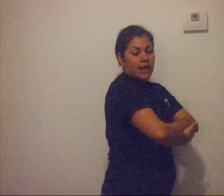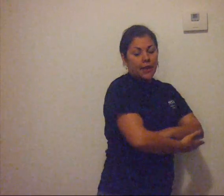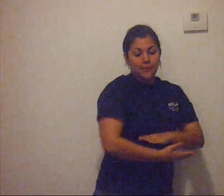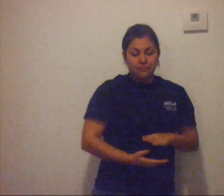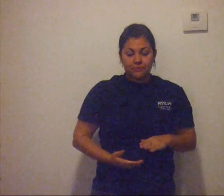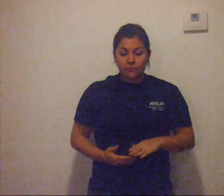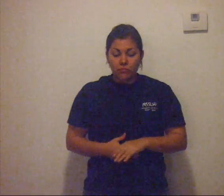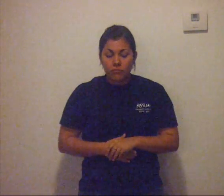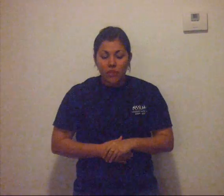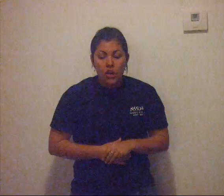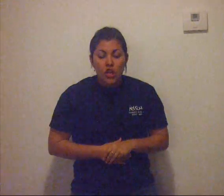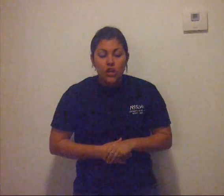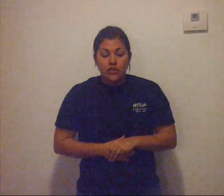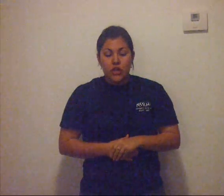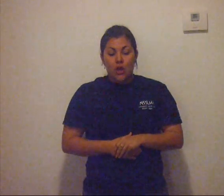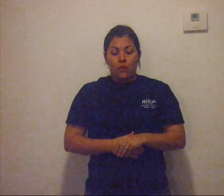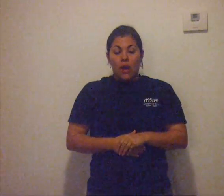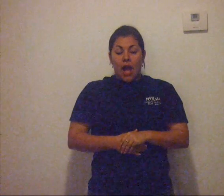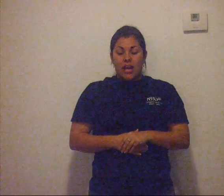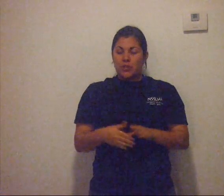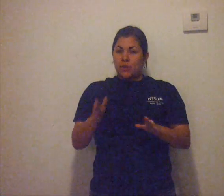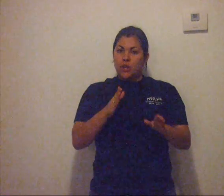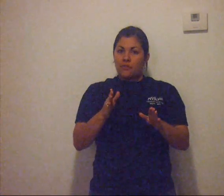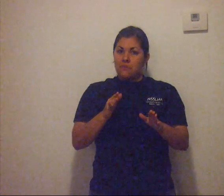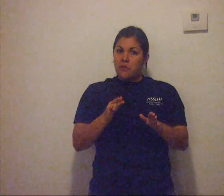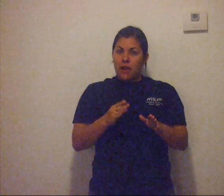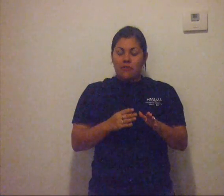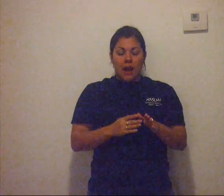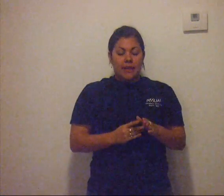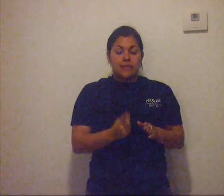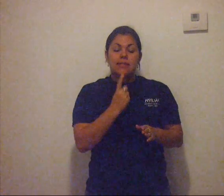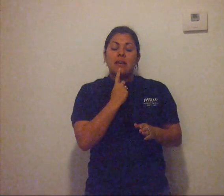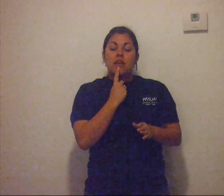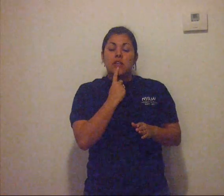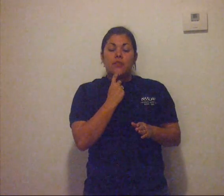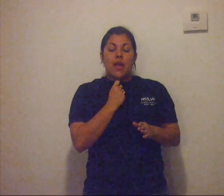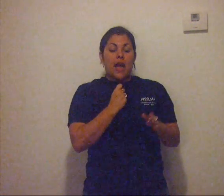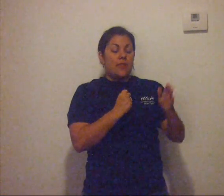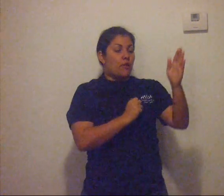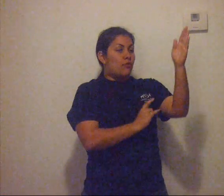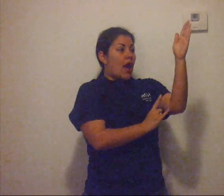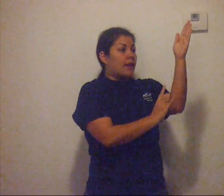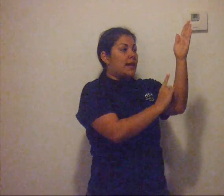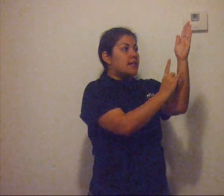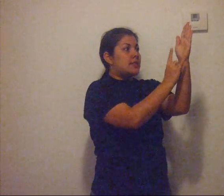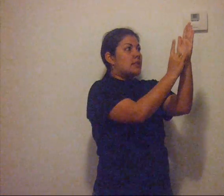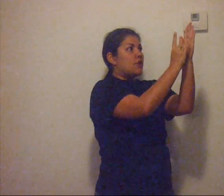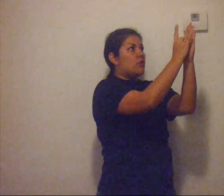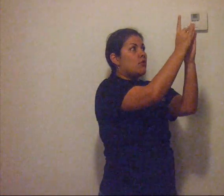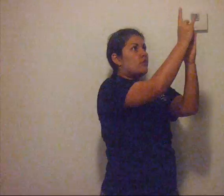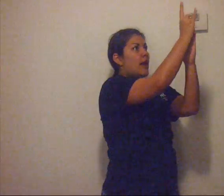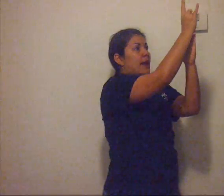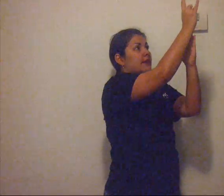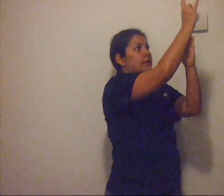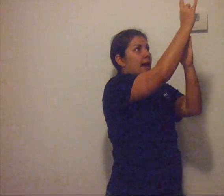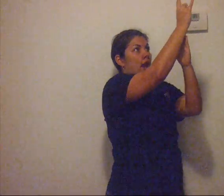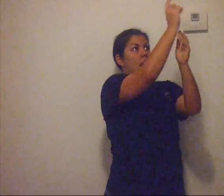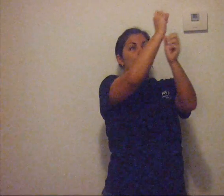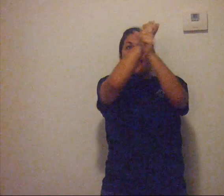like. So I just want to go from the red rockets. And the rockets, red glare,